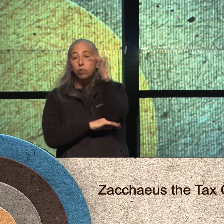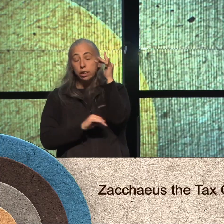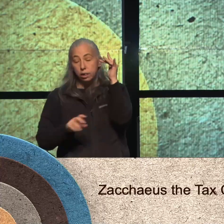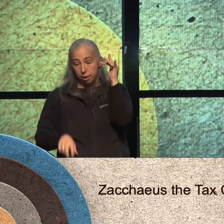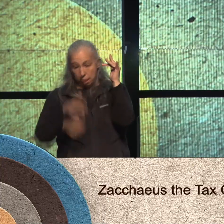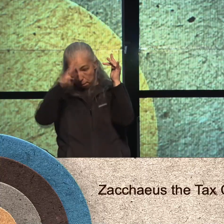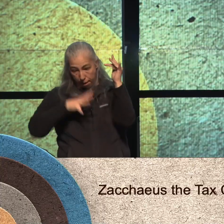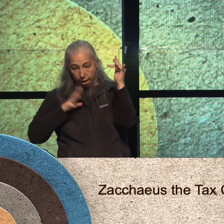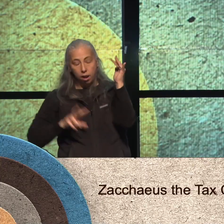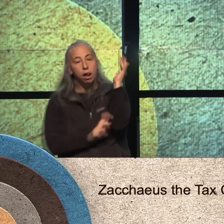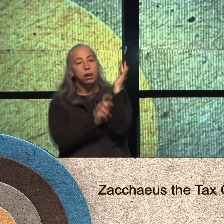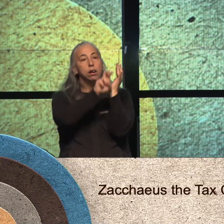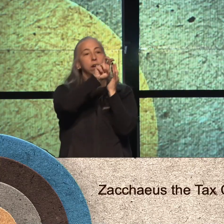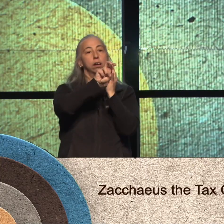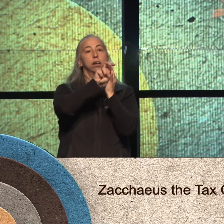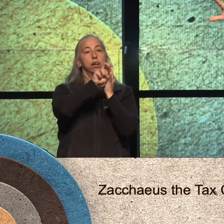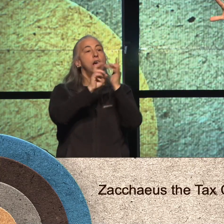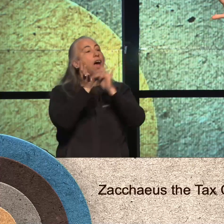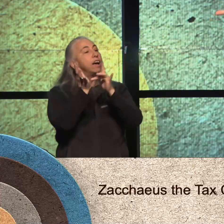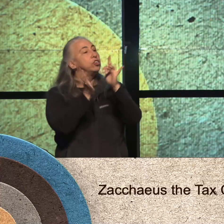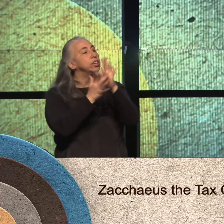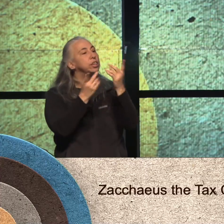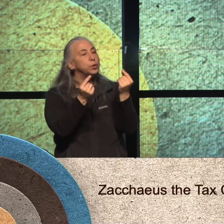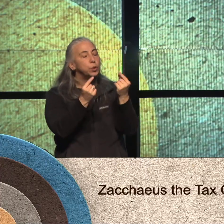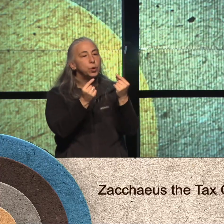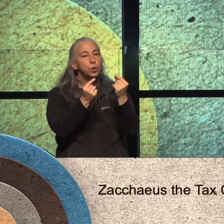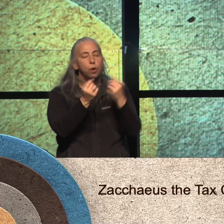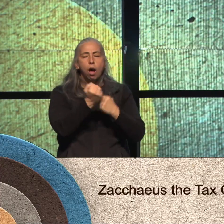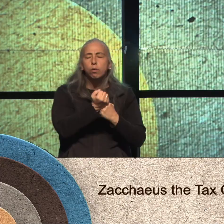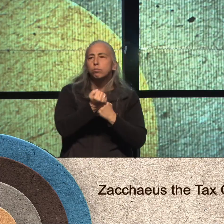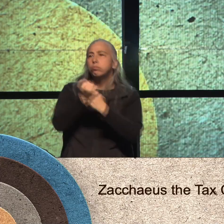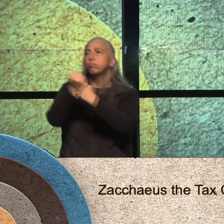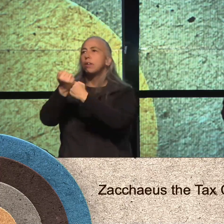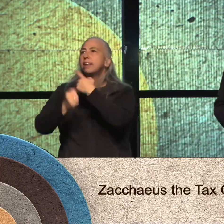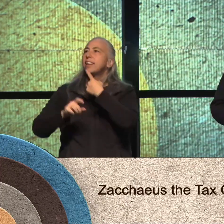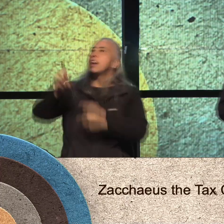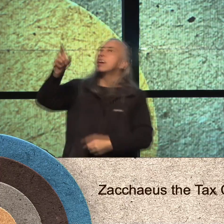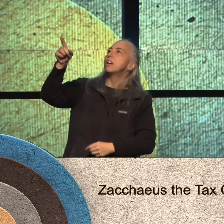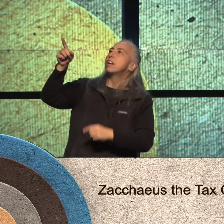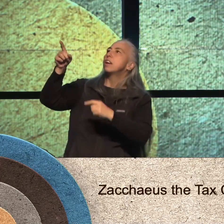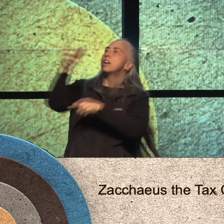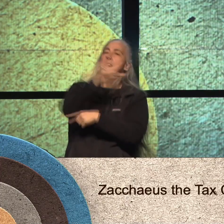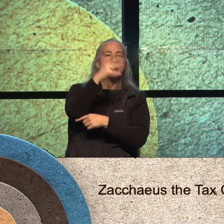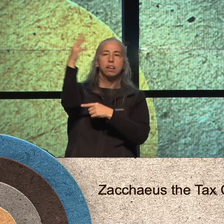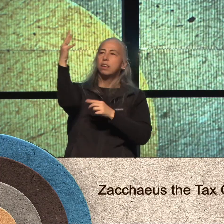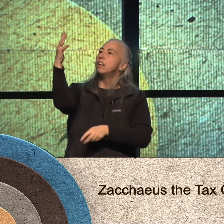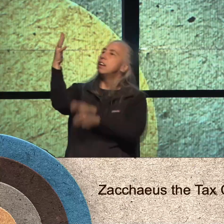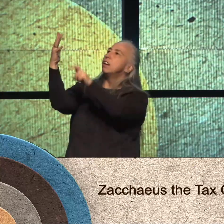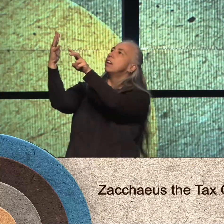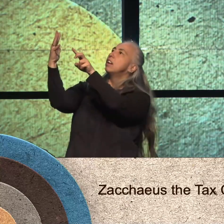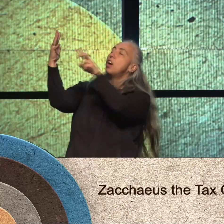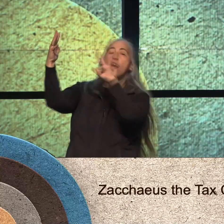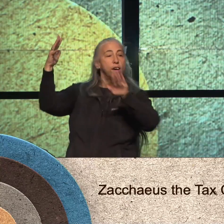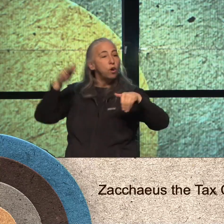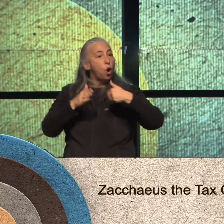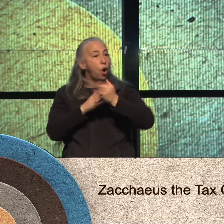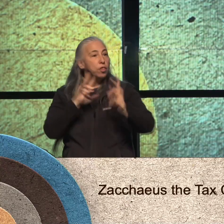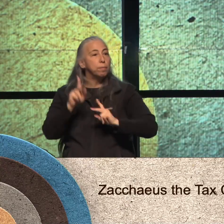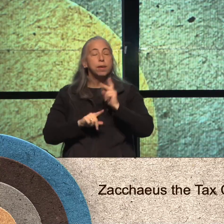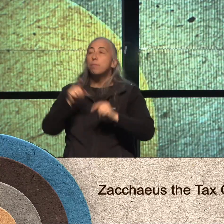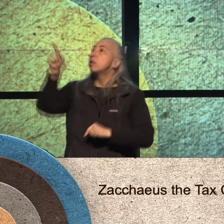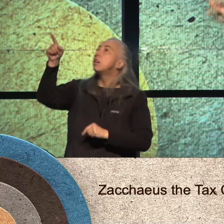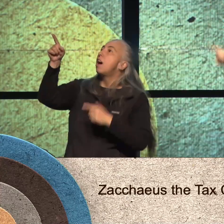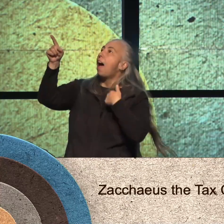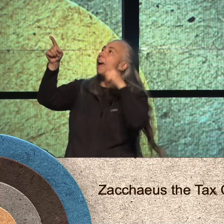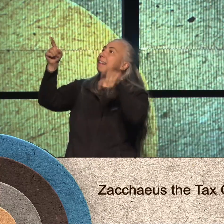chose to identify and elevate Zacchaeus. He pointed him out and he said, out of all the people here, Zacchaeus, I have to have